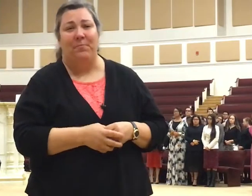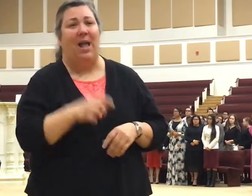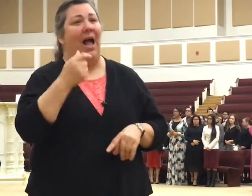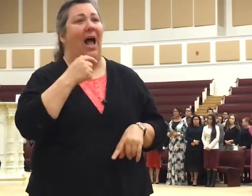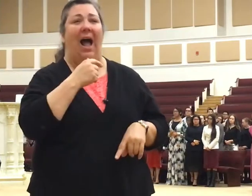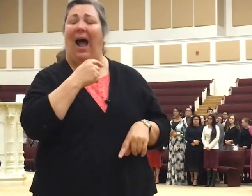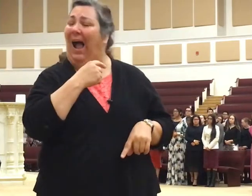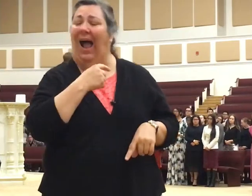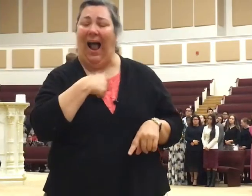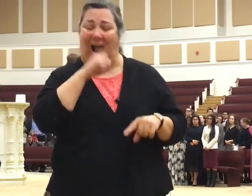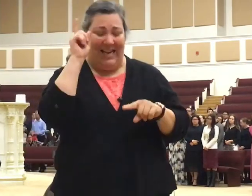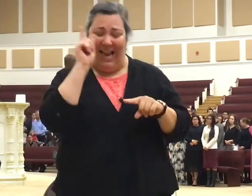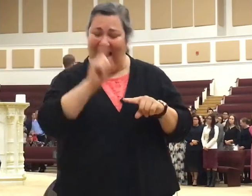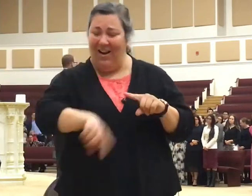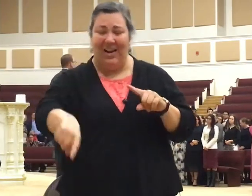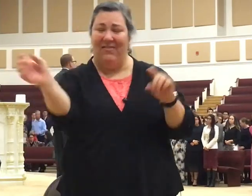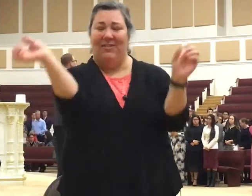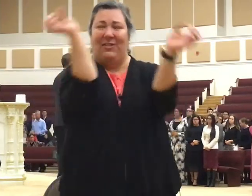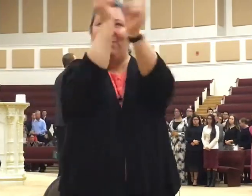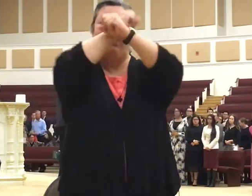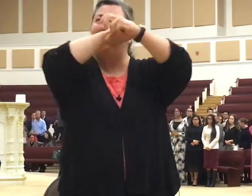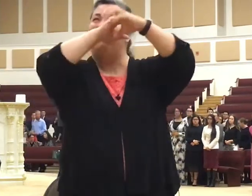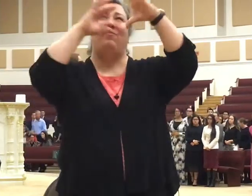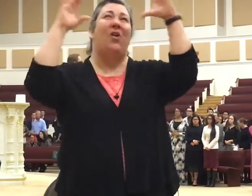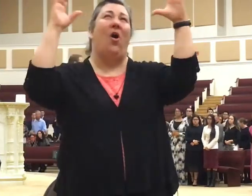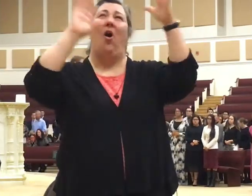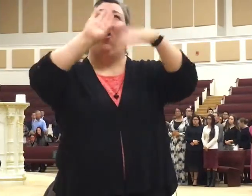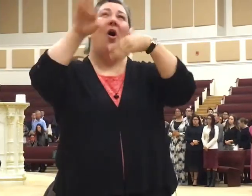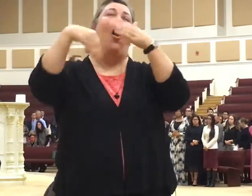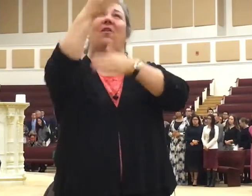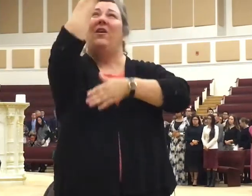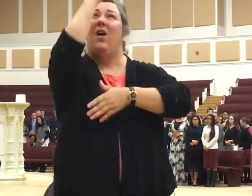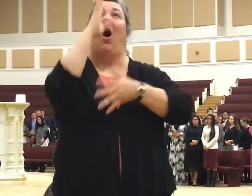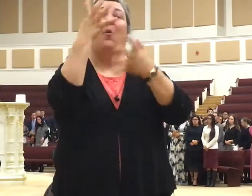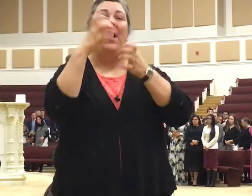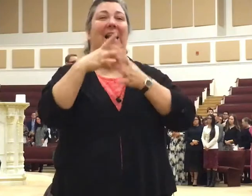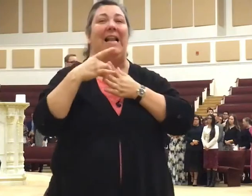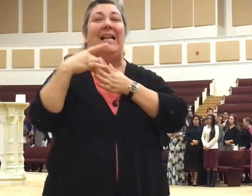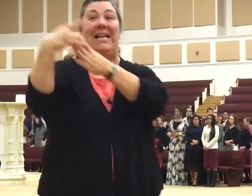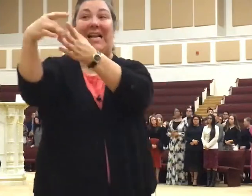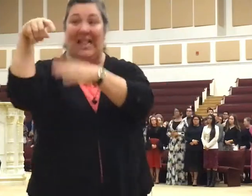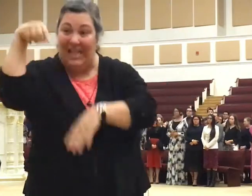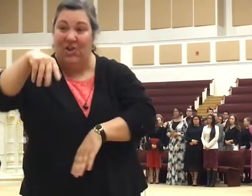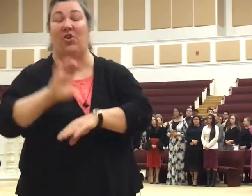I can't even wrap my mind around where God wants to take this church.